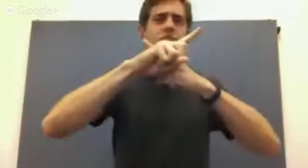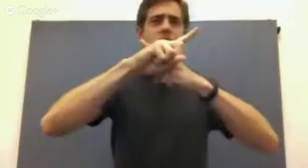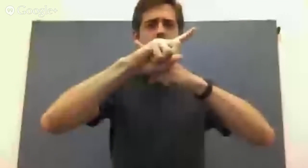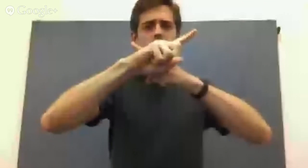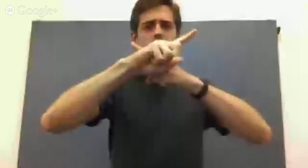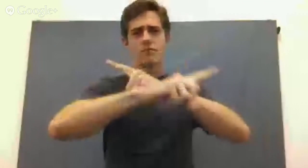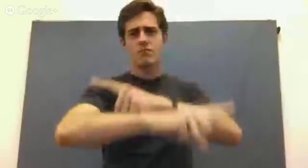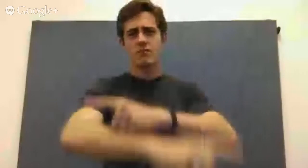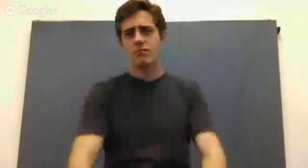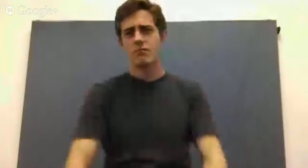situations,